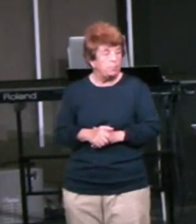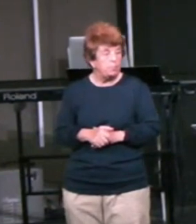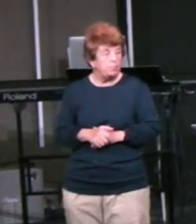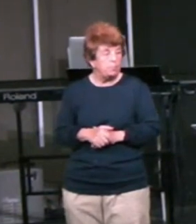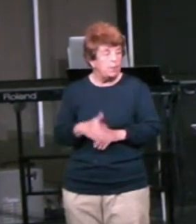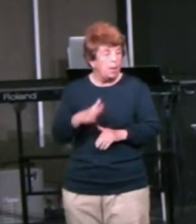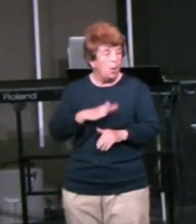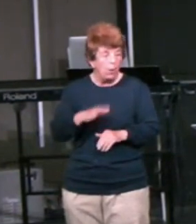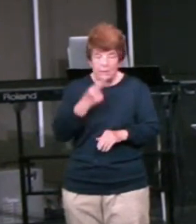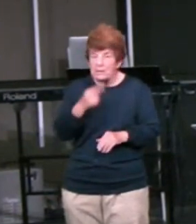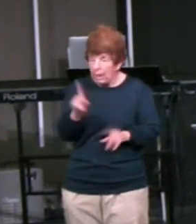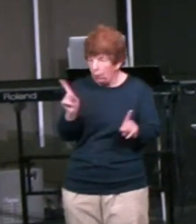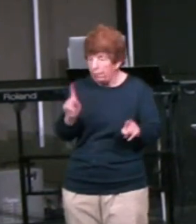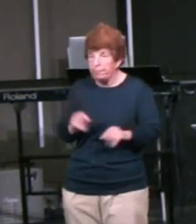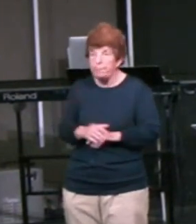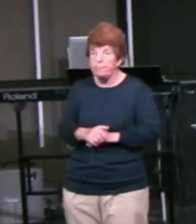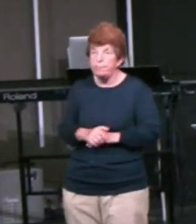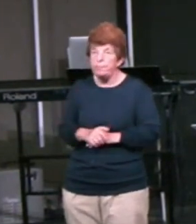And I want to say